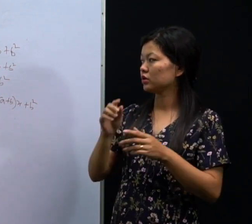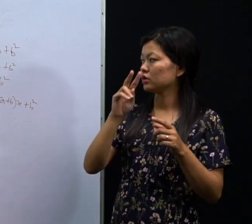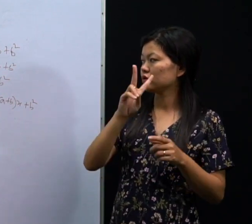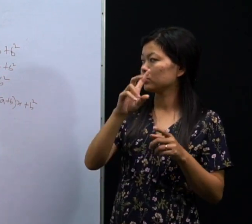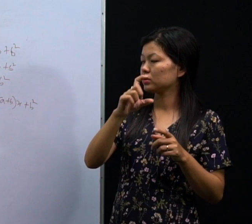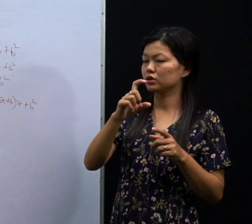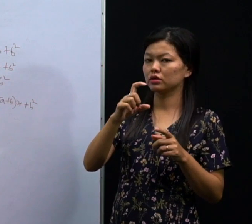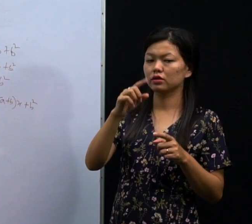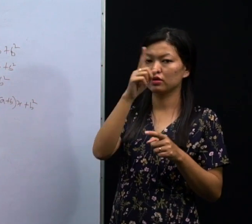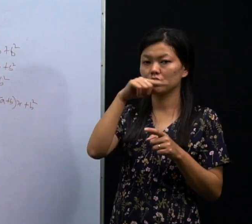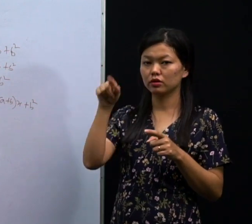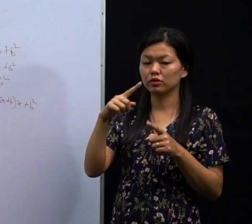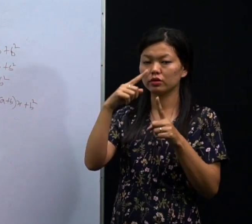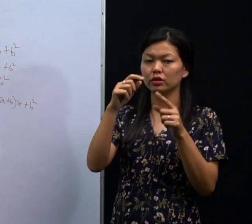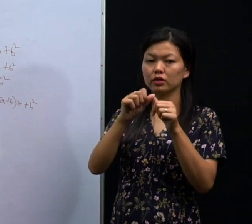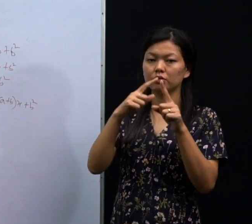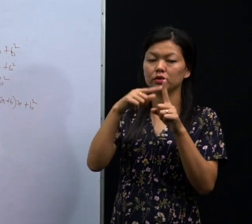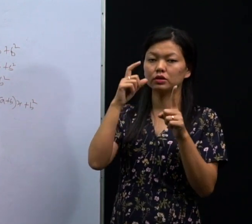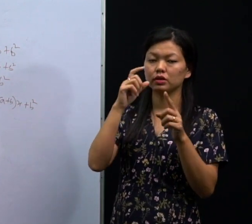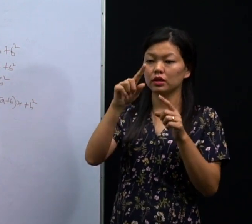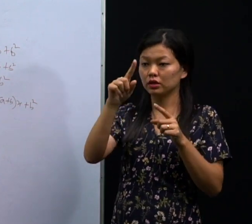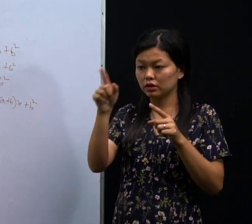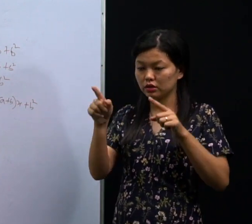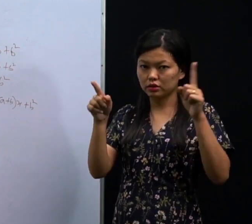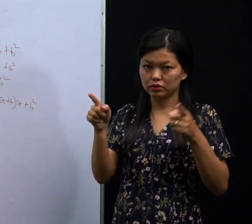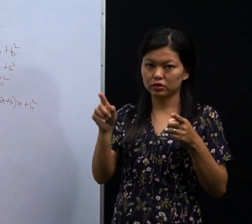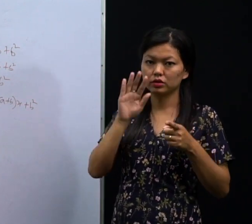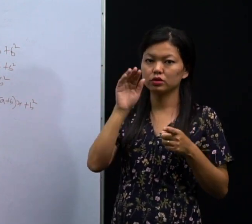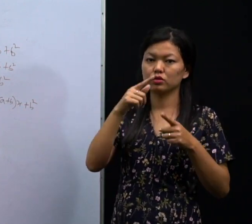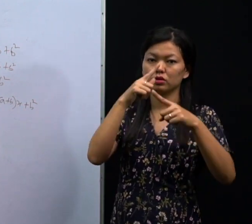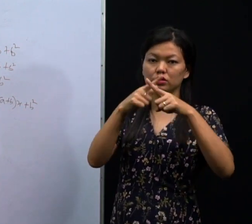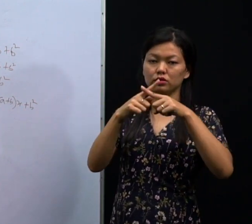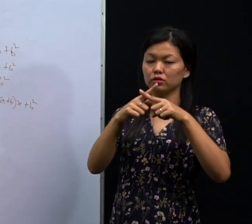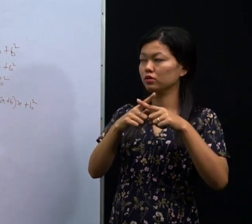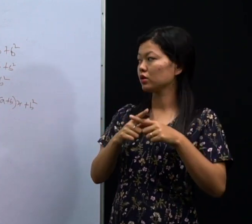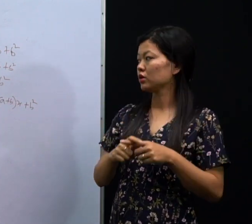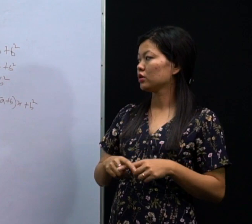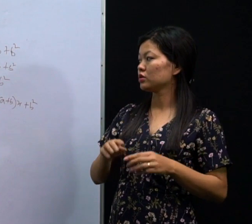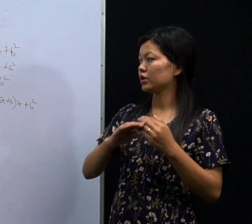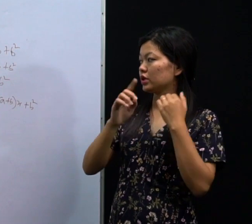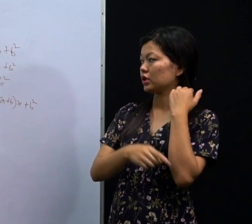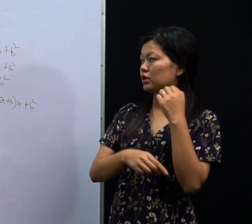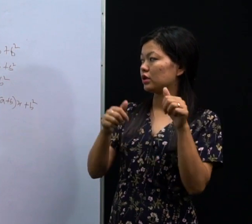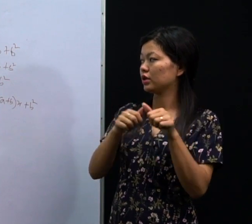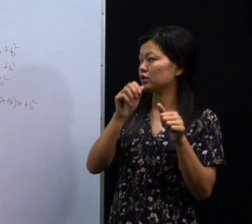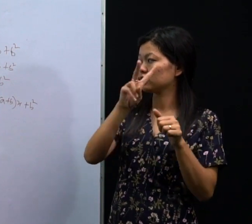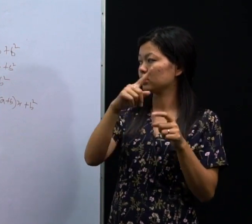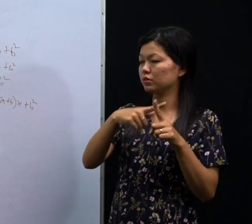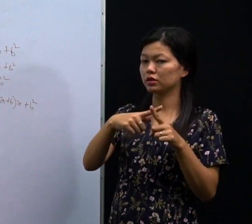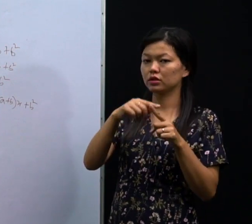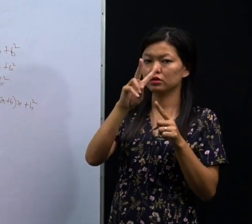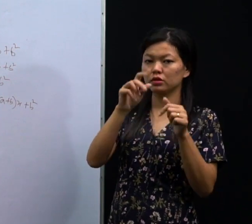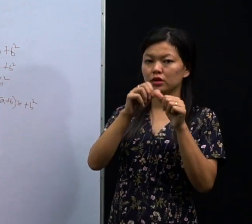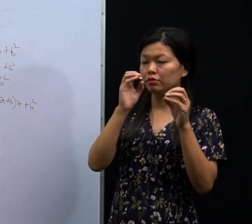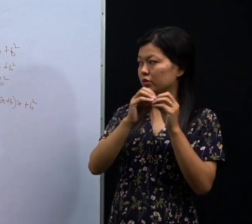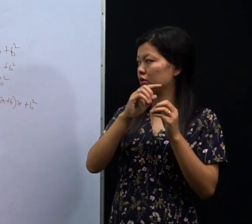is plus C square. Now what we'll do? A square plus 2AB plus B square. Now